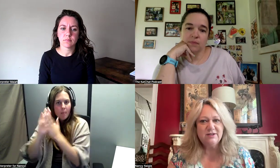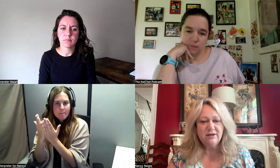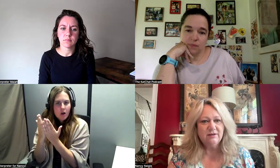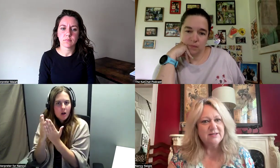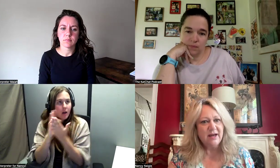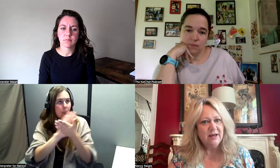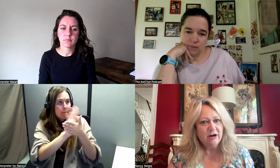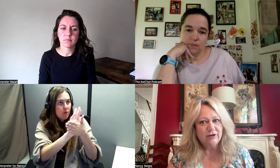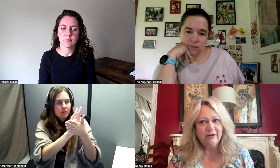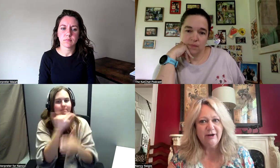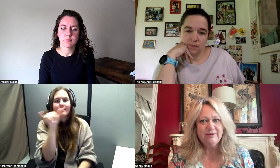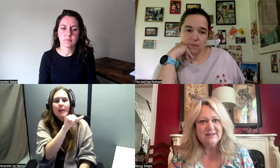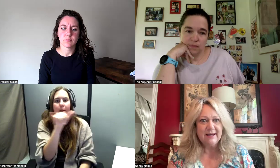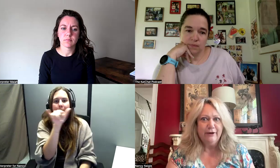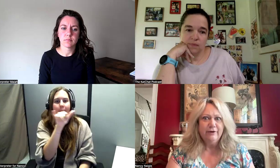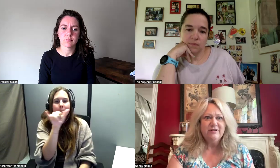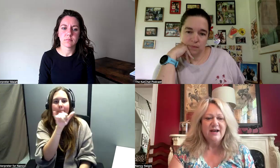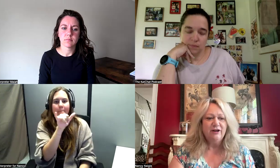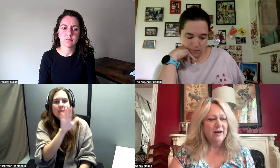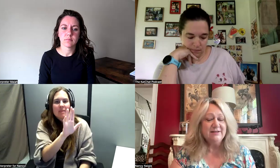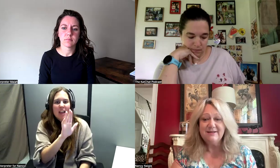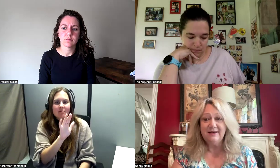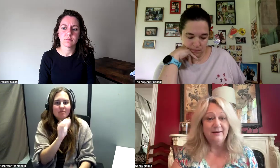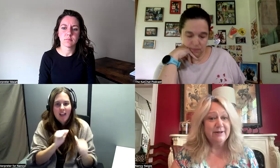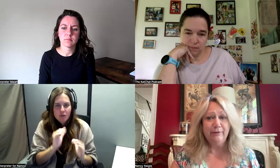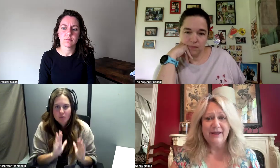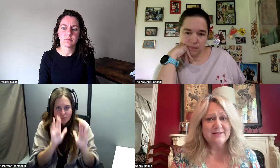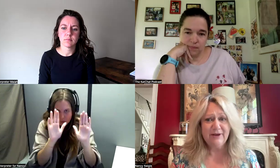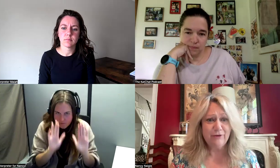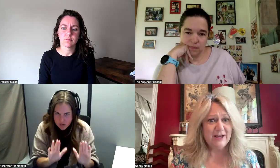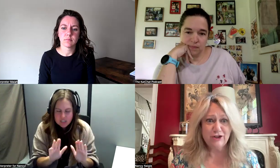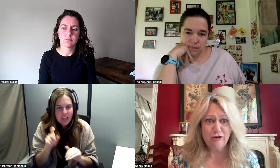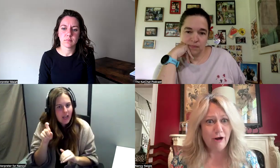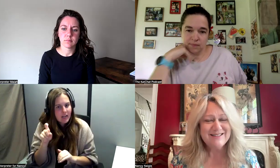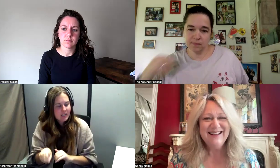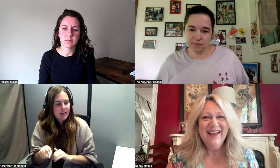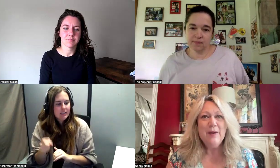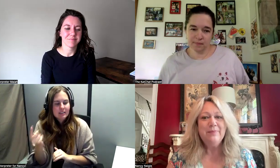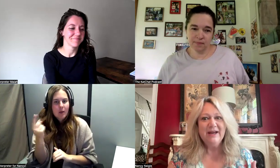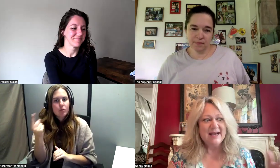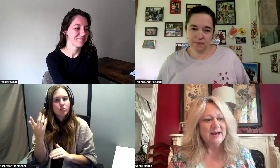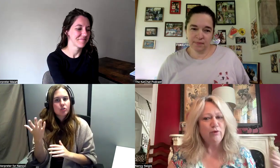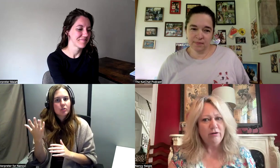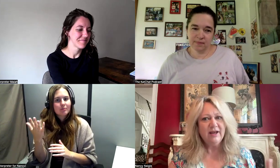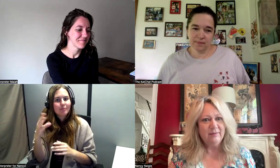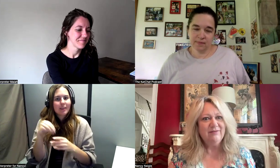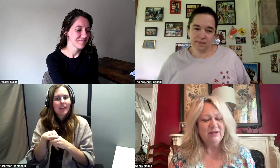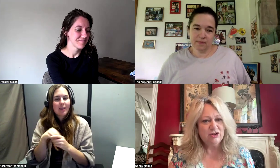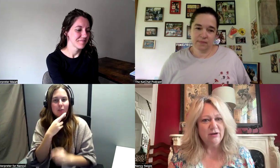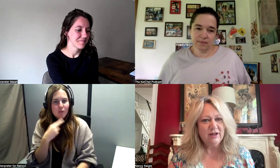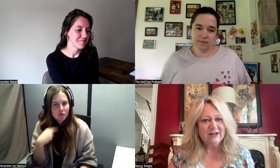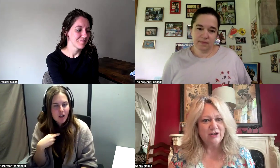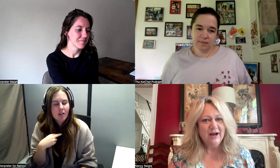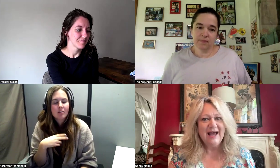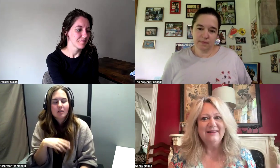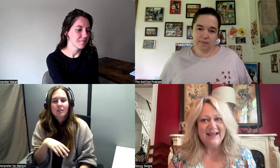was just a side character. He was the guy who owned the diner, and I just needed him to help get some information across. But as I wrote him, even in the